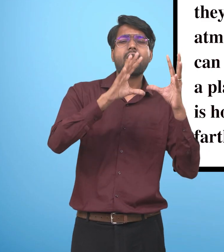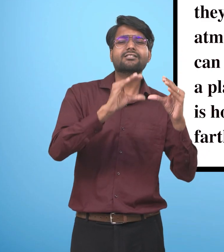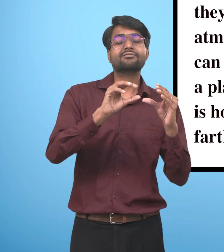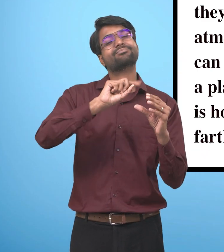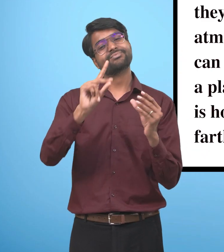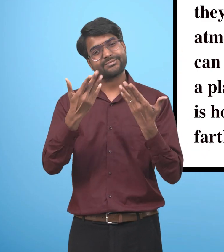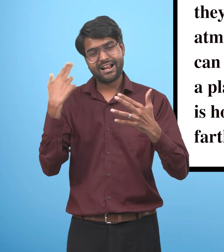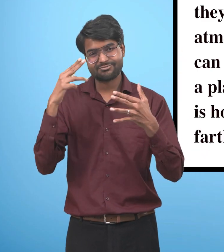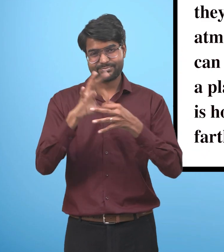Sun.